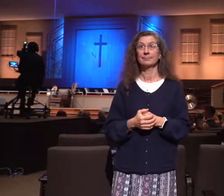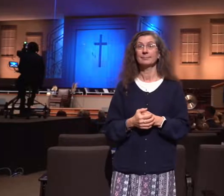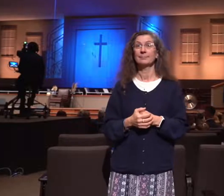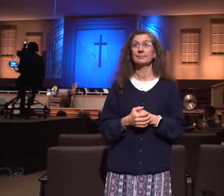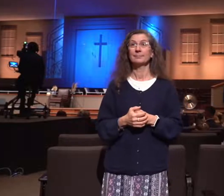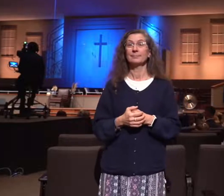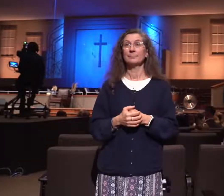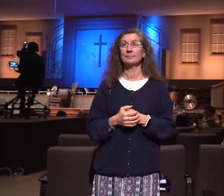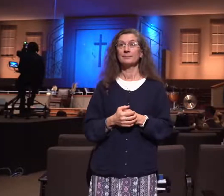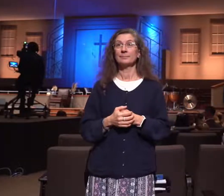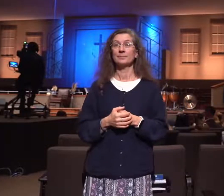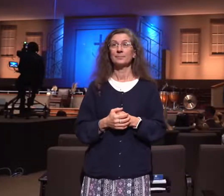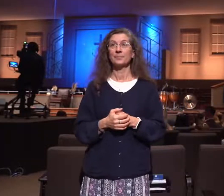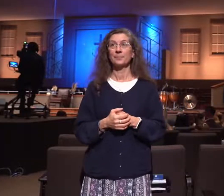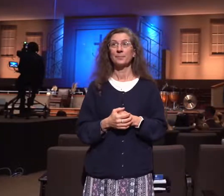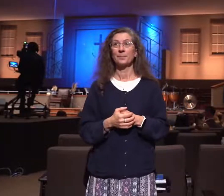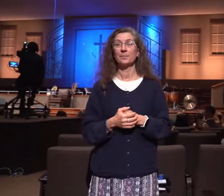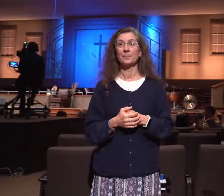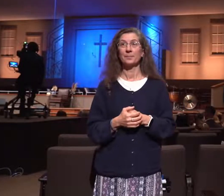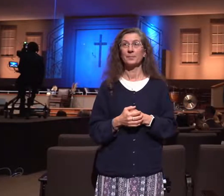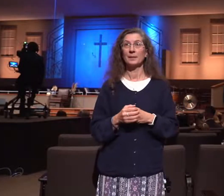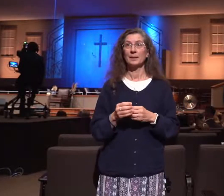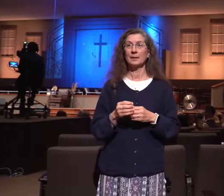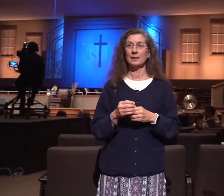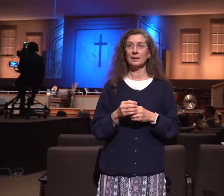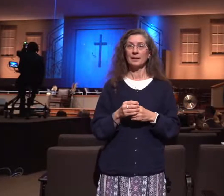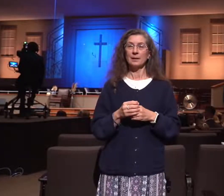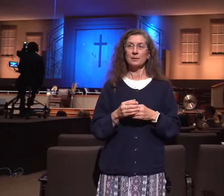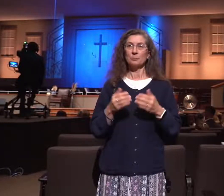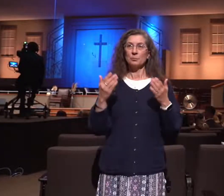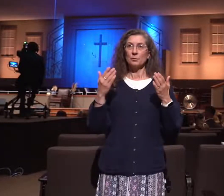We had to watch television in the dark back in those days, amen?